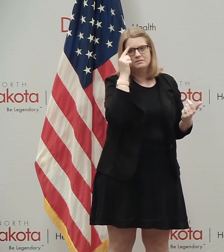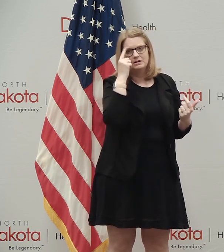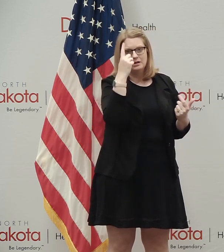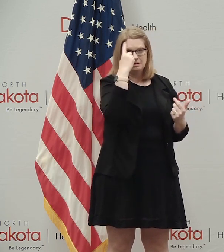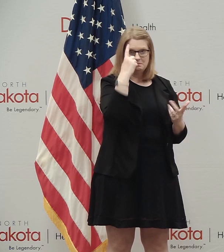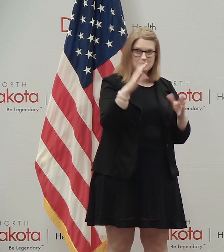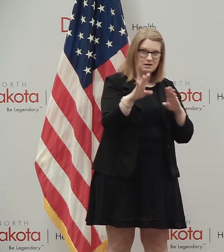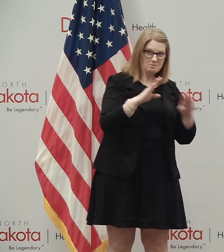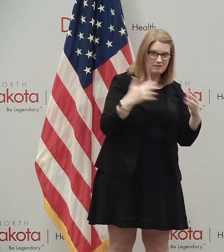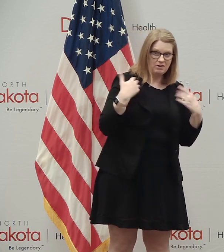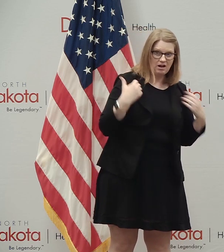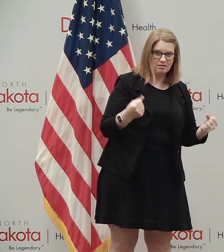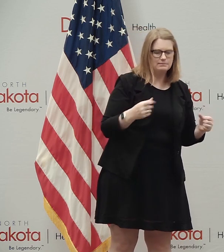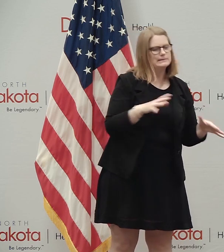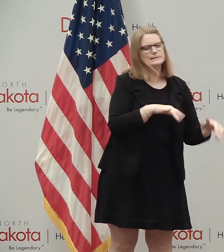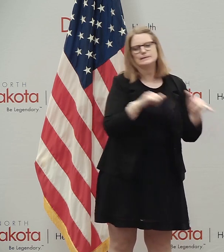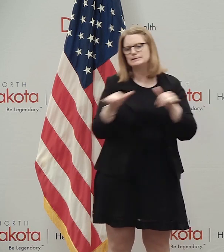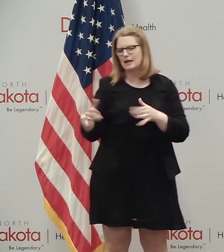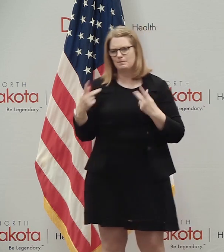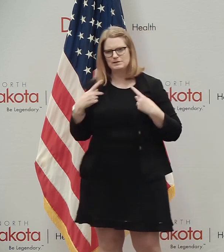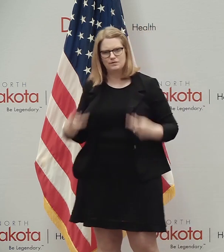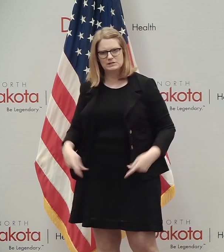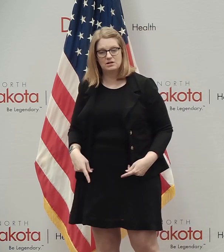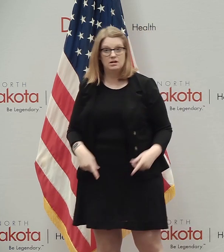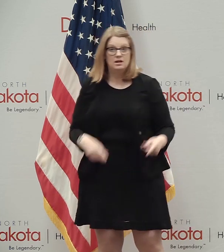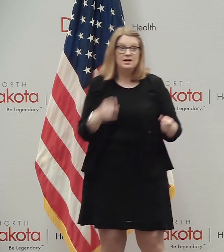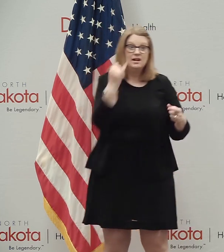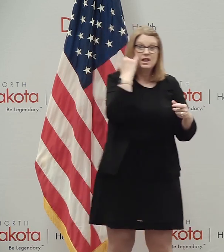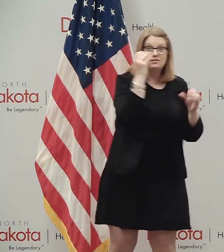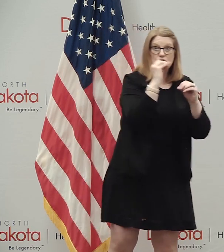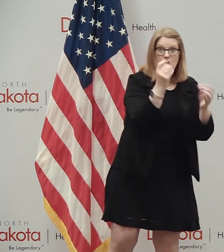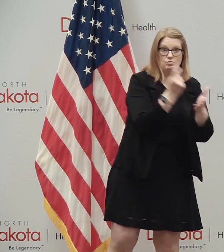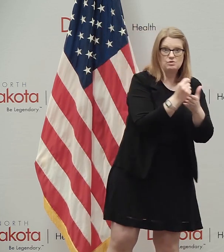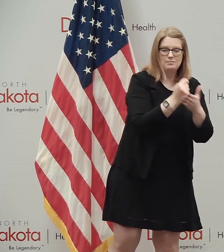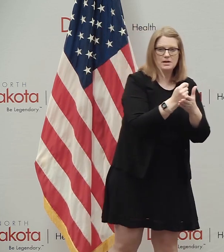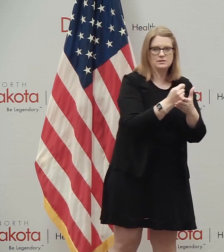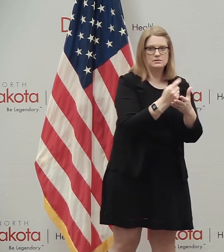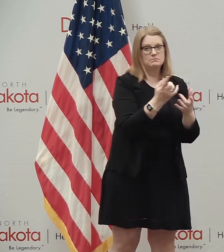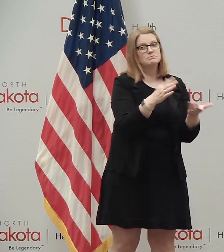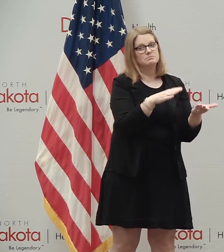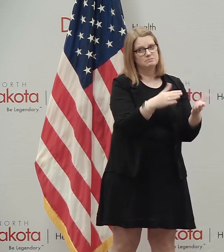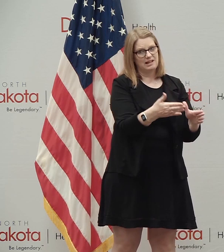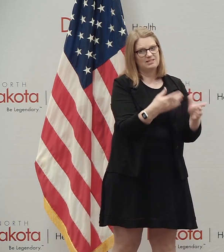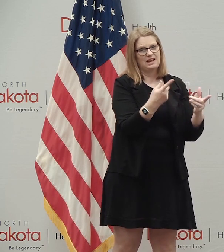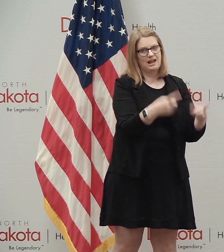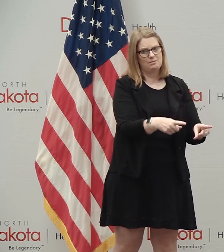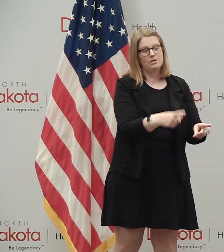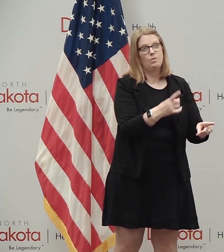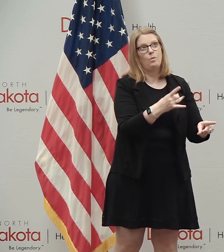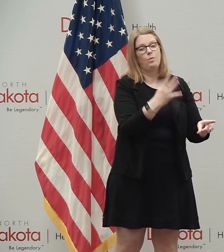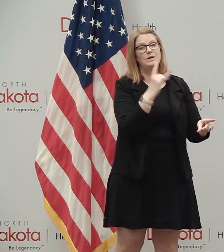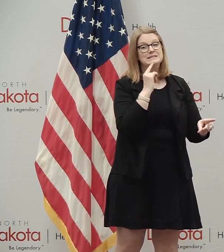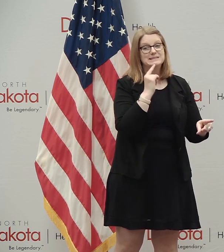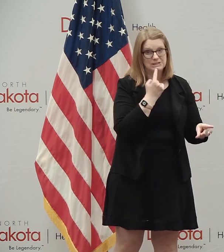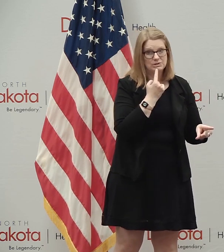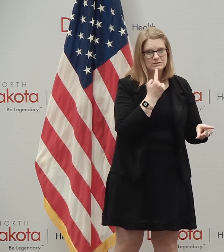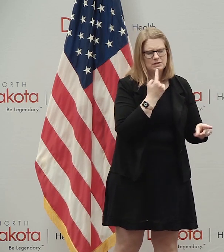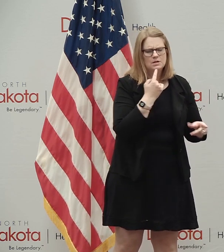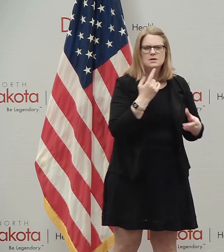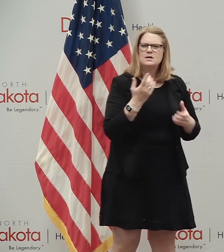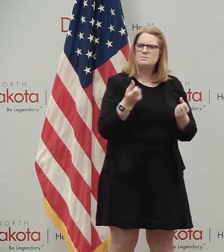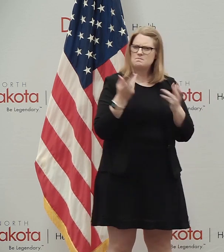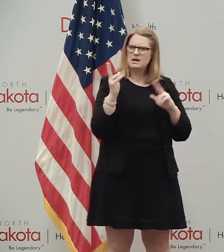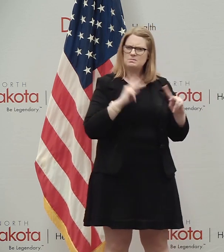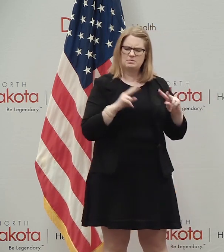is just like physical health. Untreated, it can lead to death. And again, so it's often misunderstood,